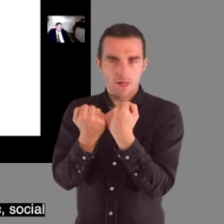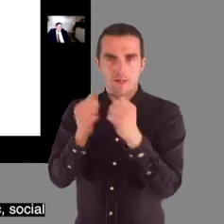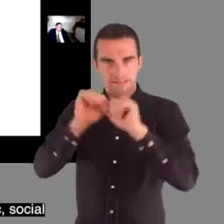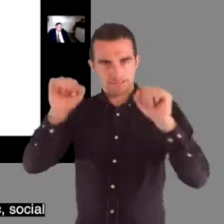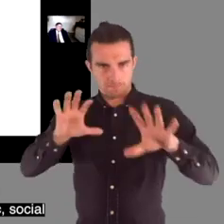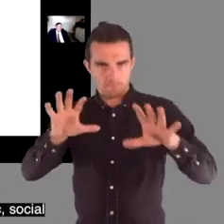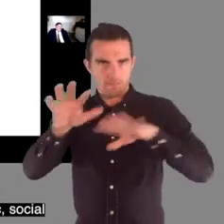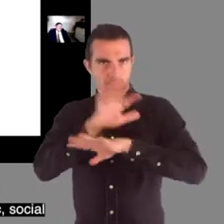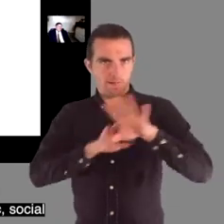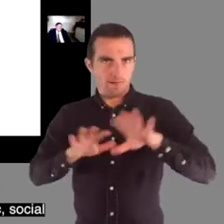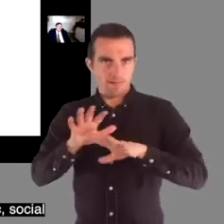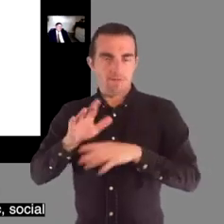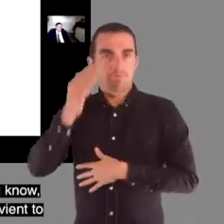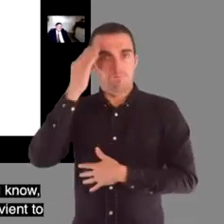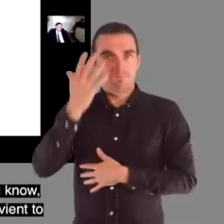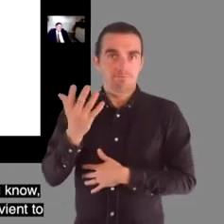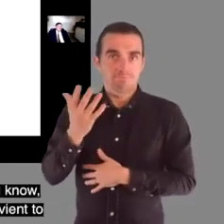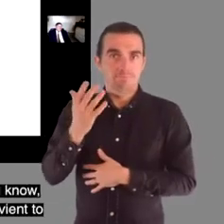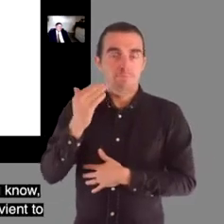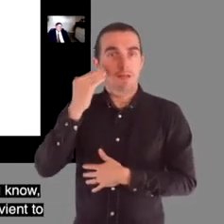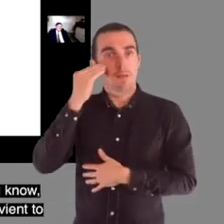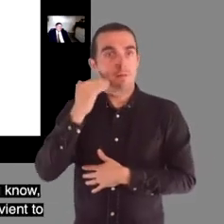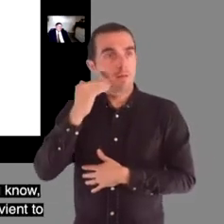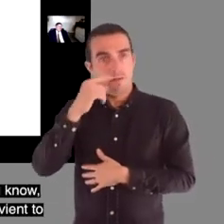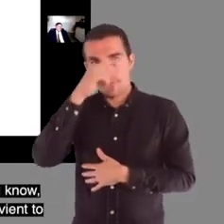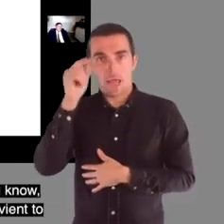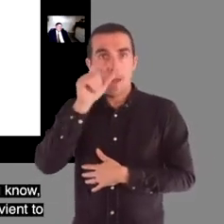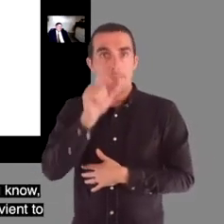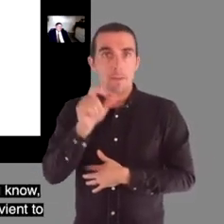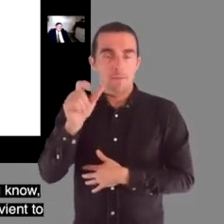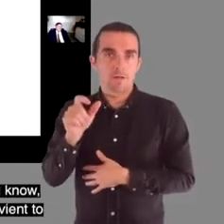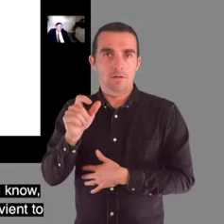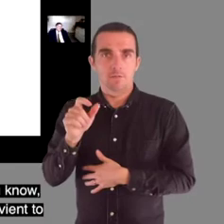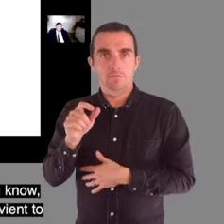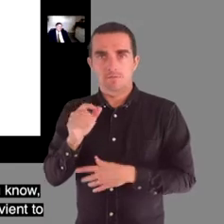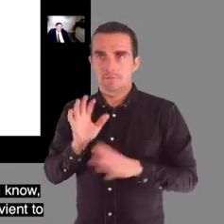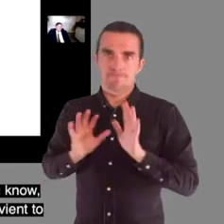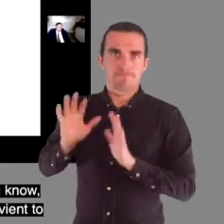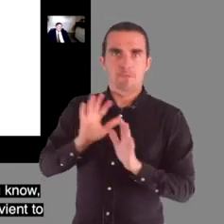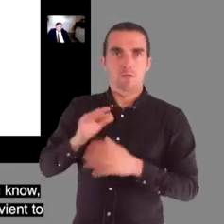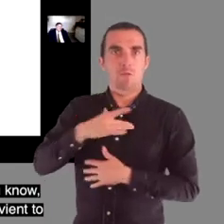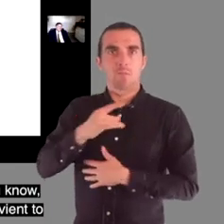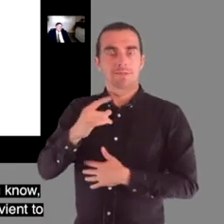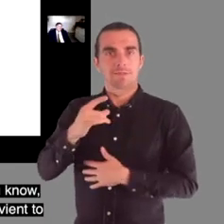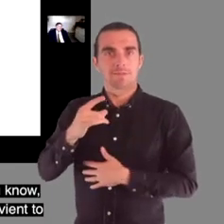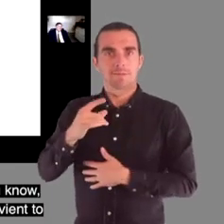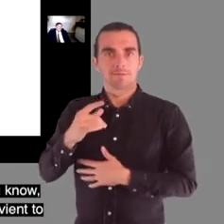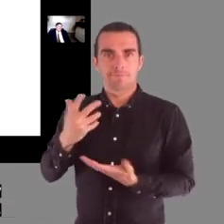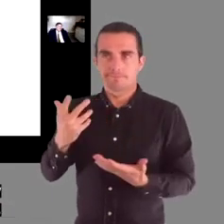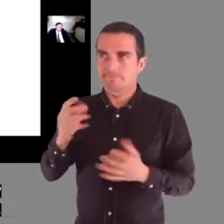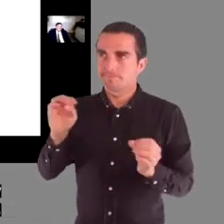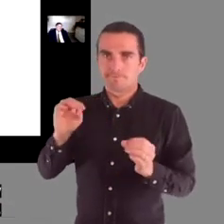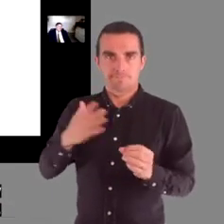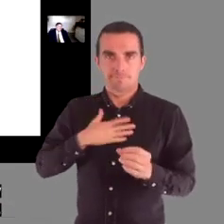Starting from political, economic, social system. And we have to be, Black people have to be